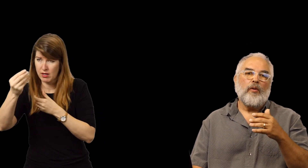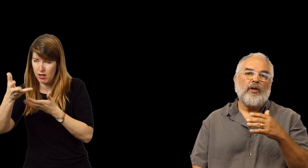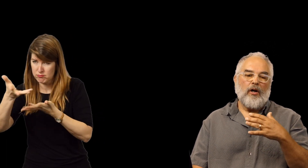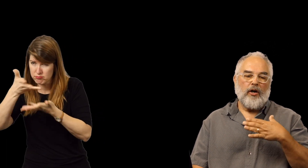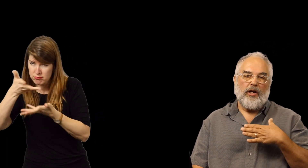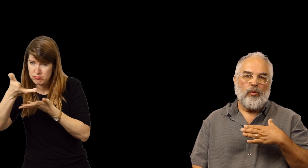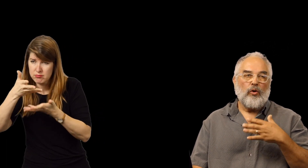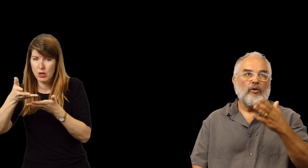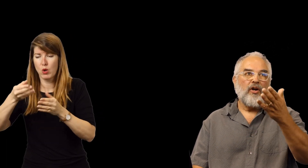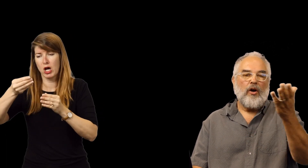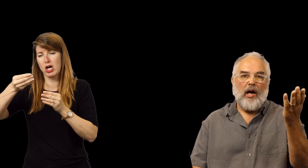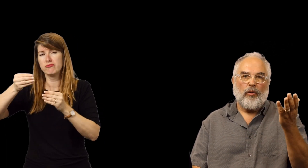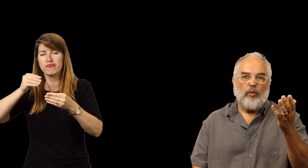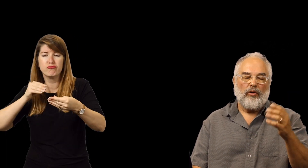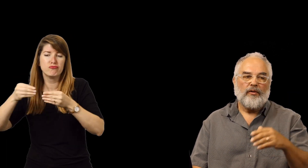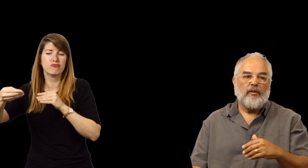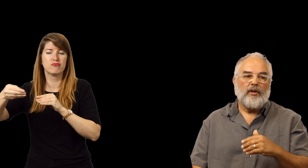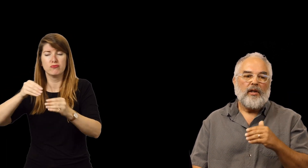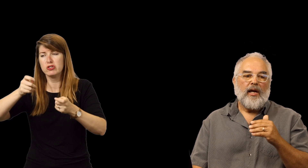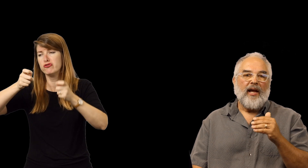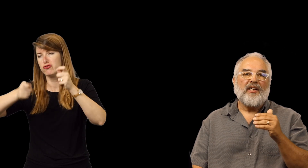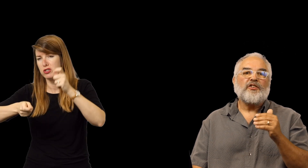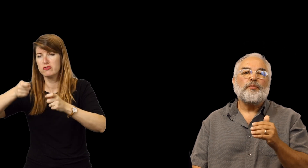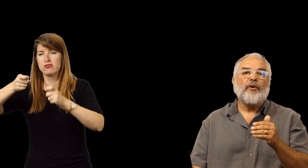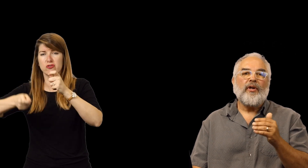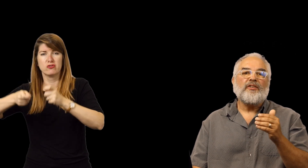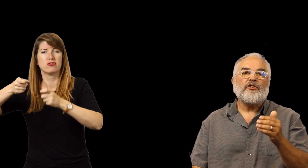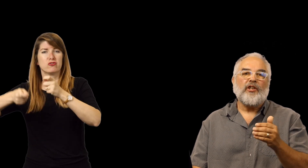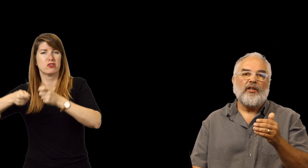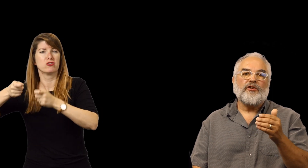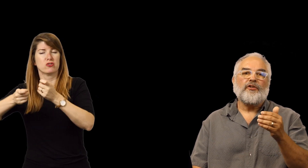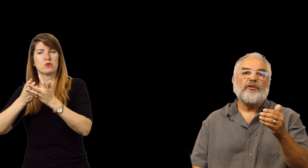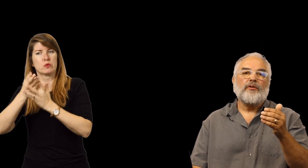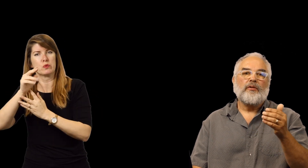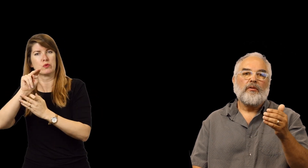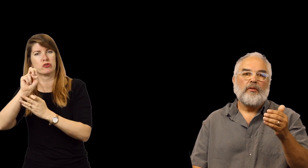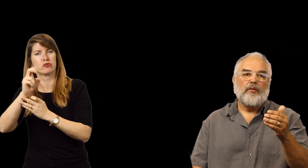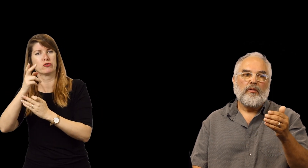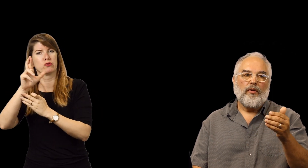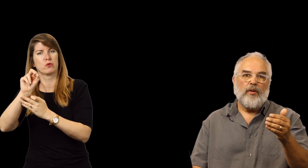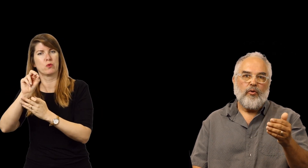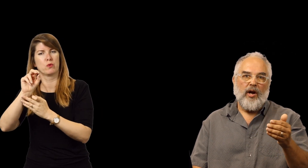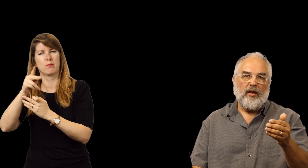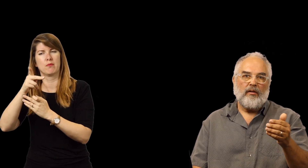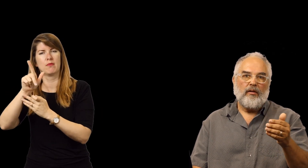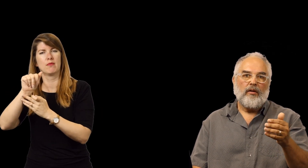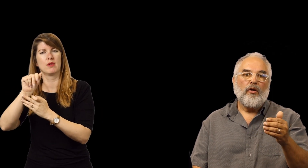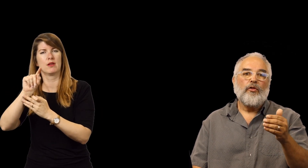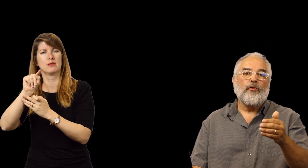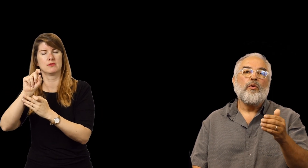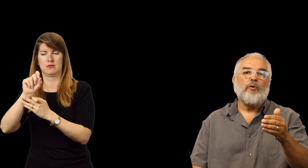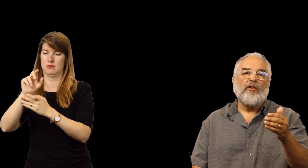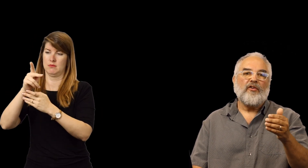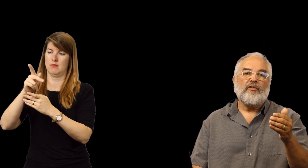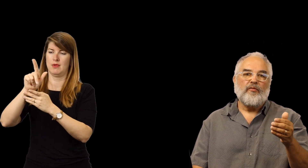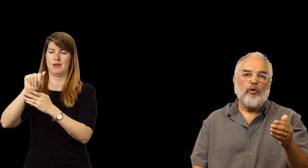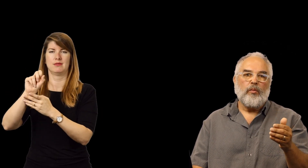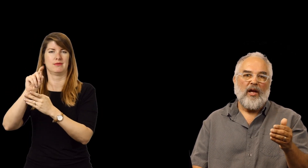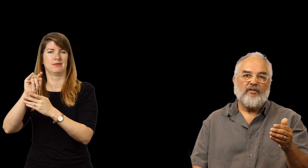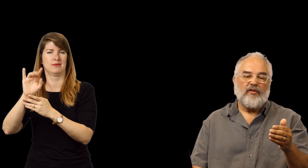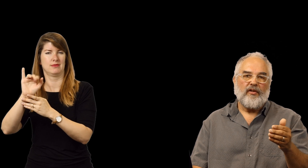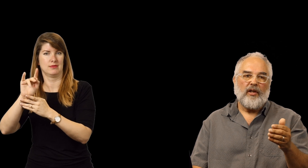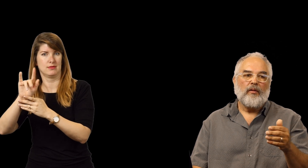our environment, our inner world and our outer world, and experience changes the brain through the process